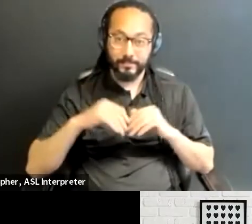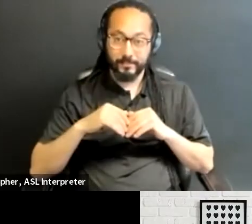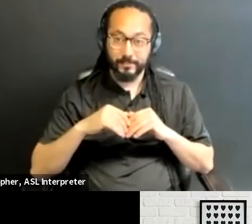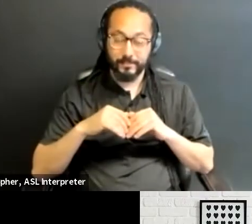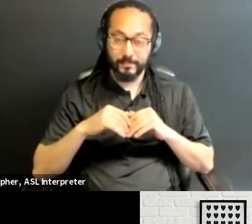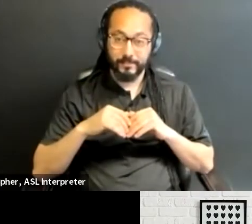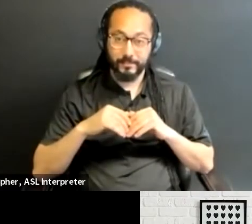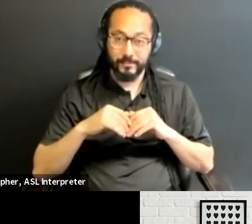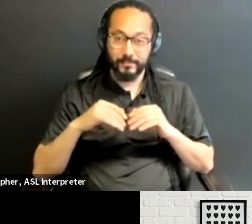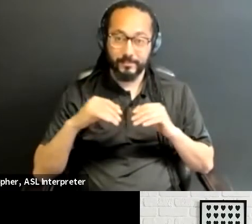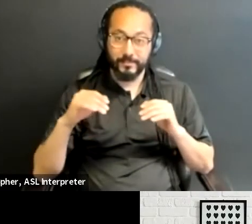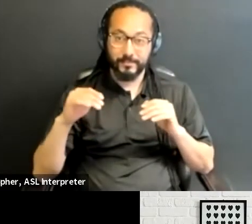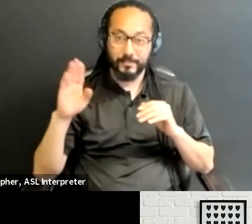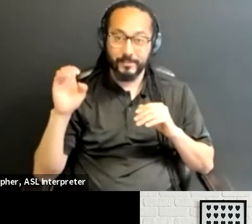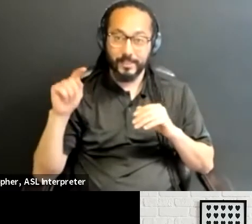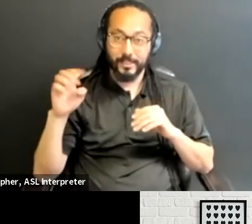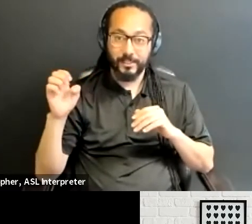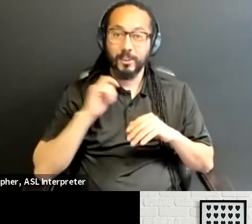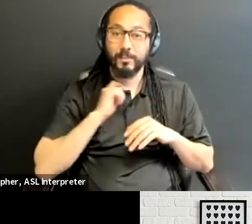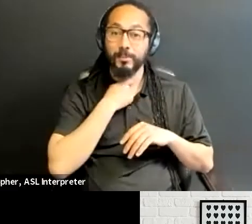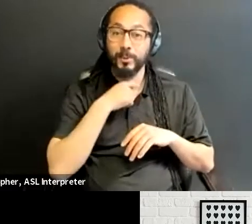Benta, you're muted.